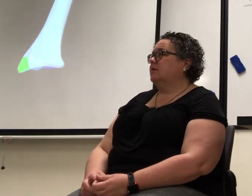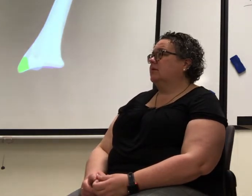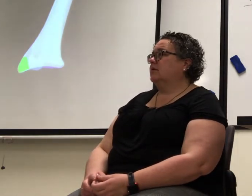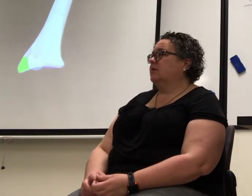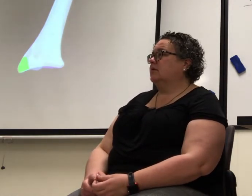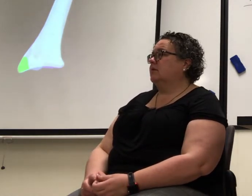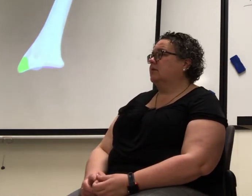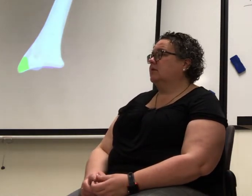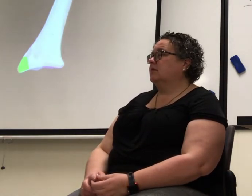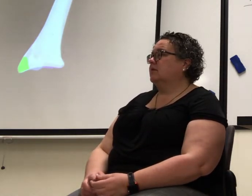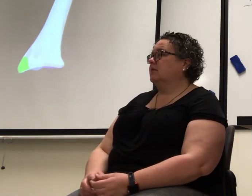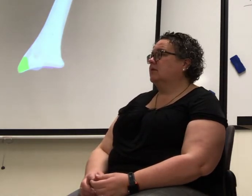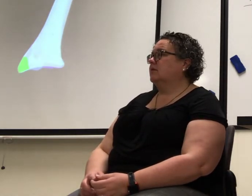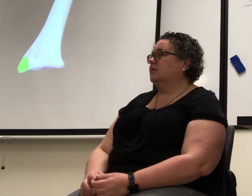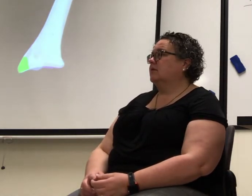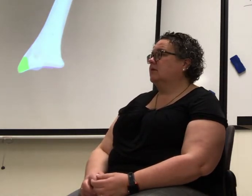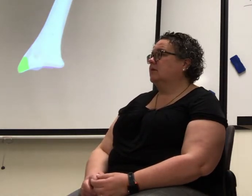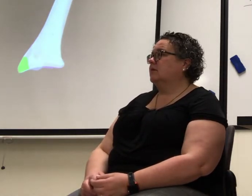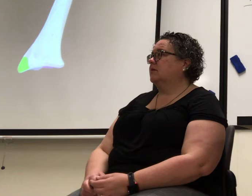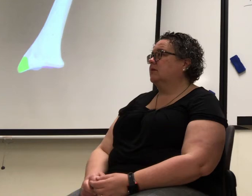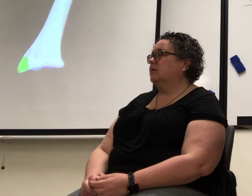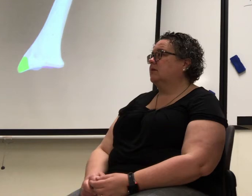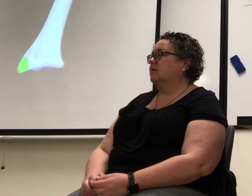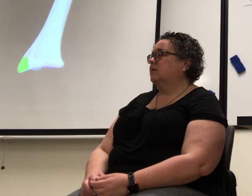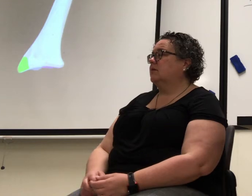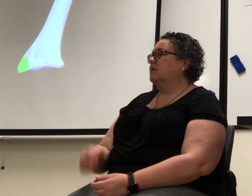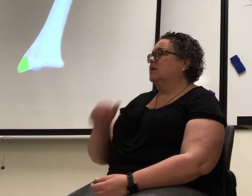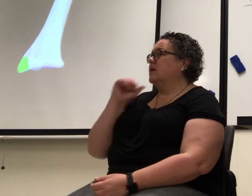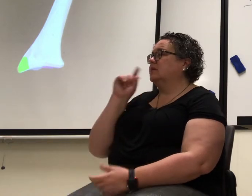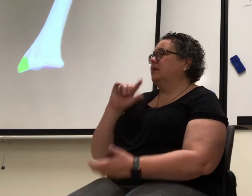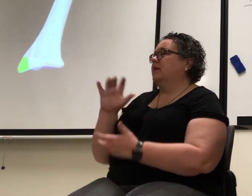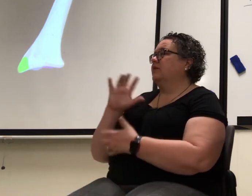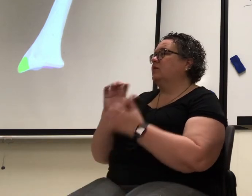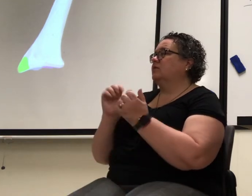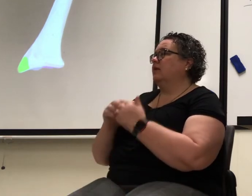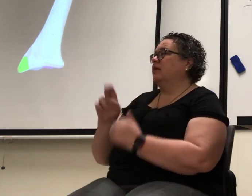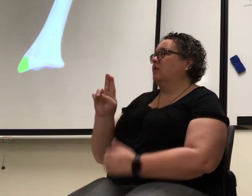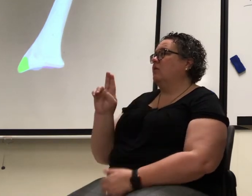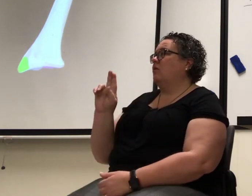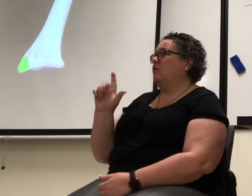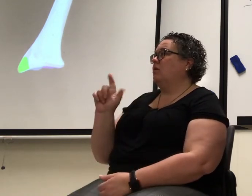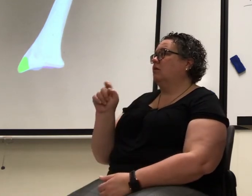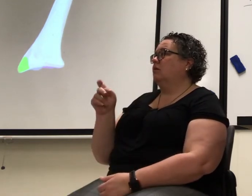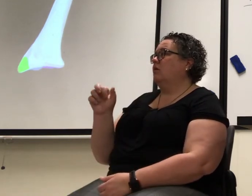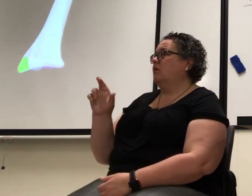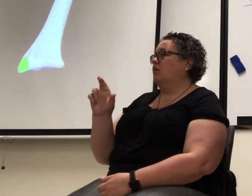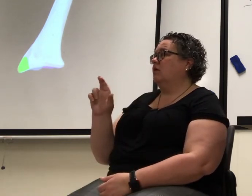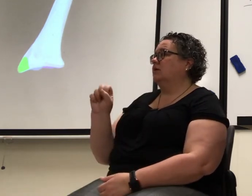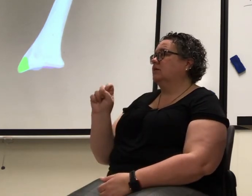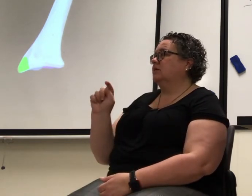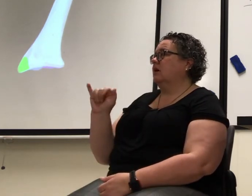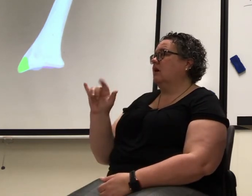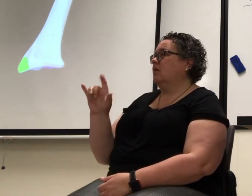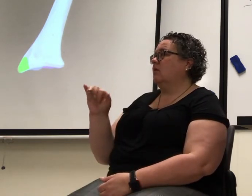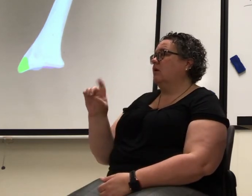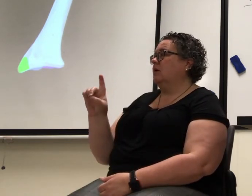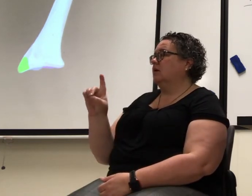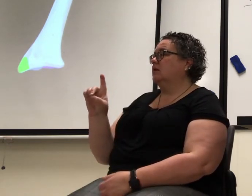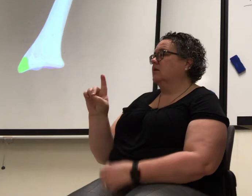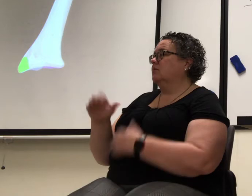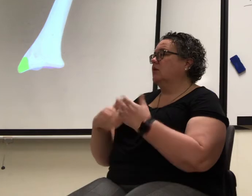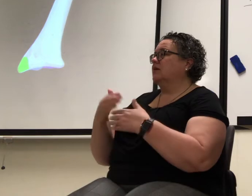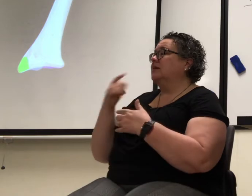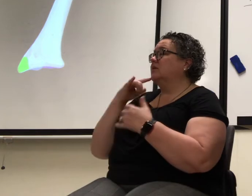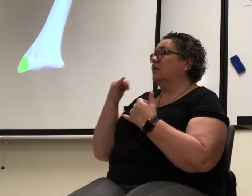It's lateral in the anatomical position, not to be confused with the ulnar styloid process. Let's put it back in the full